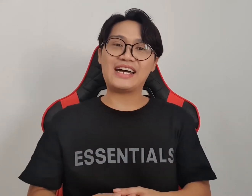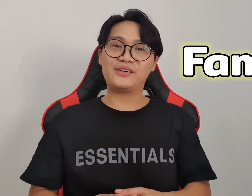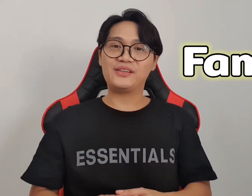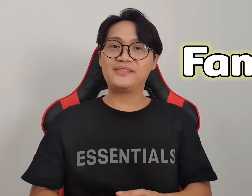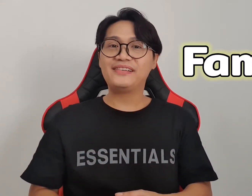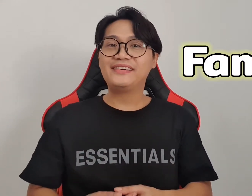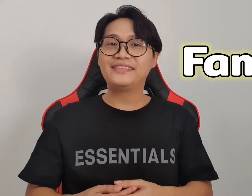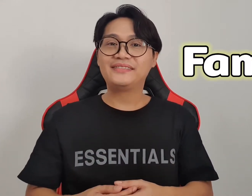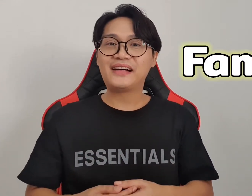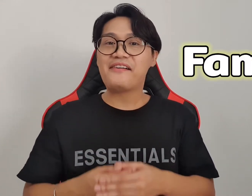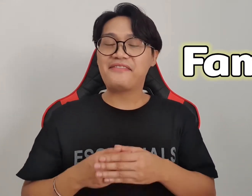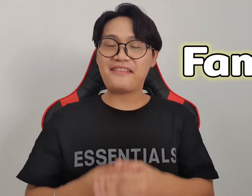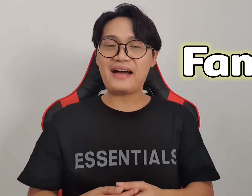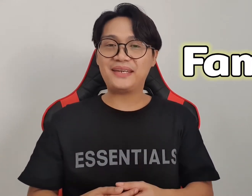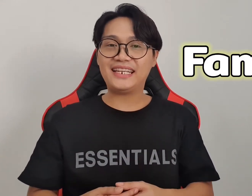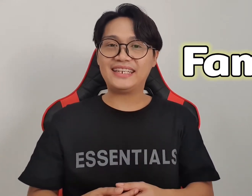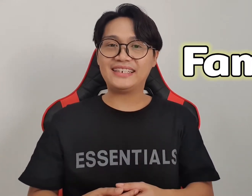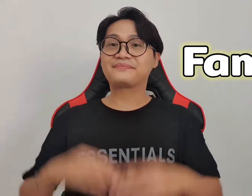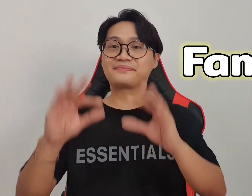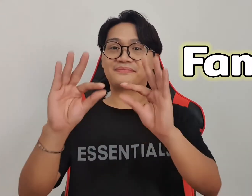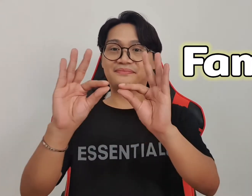title, Family.